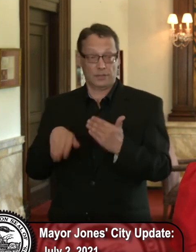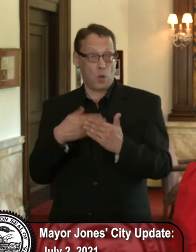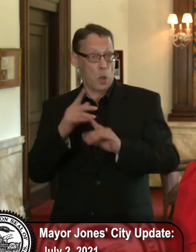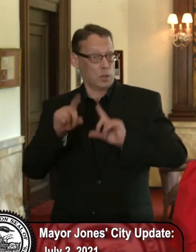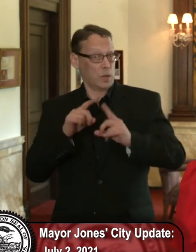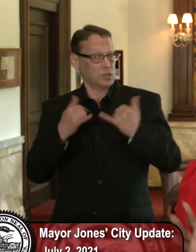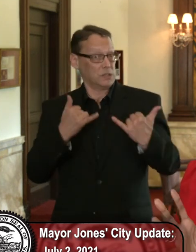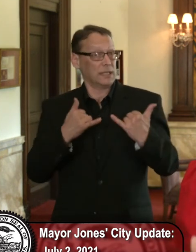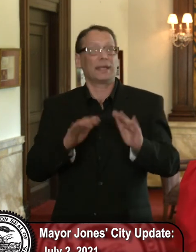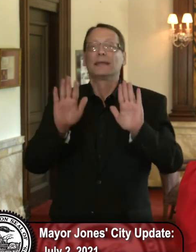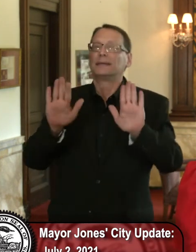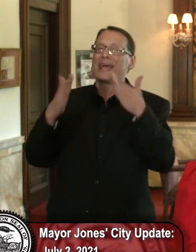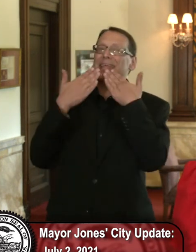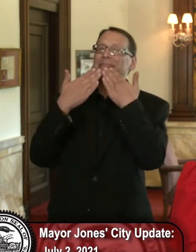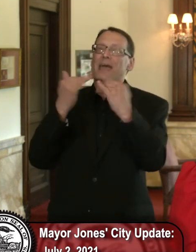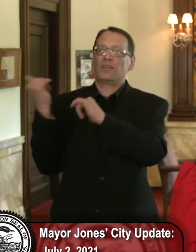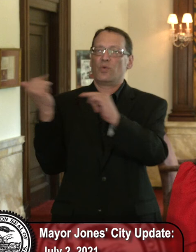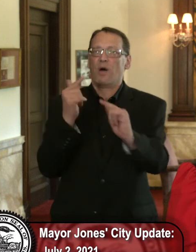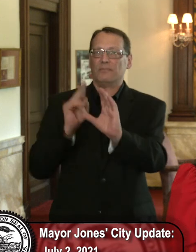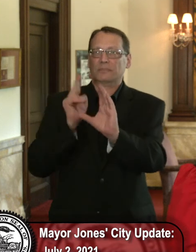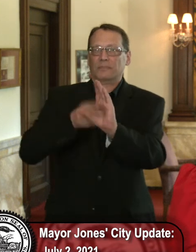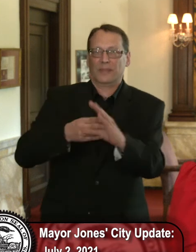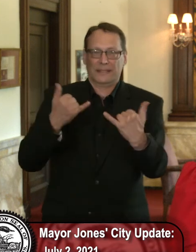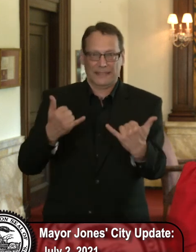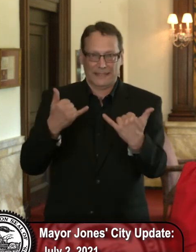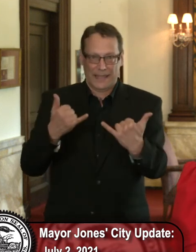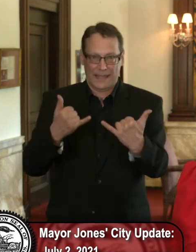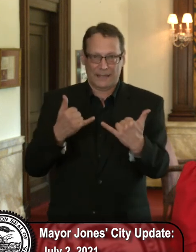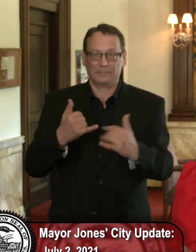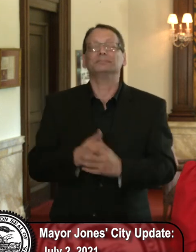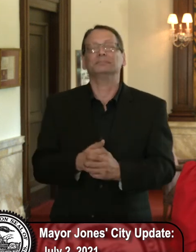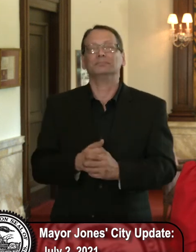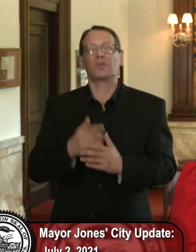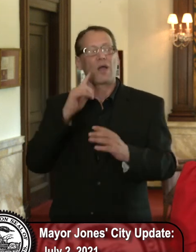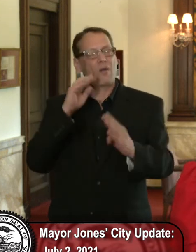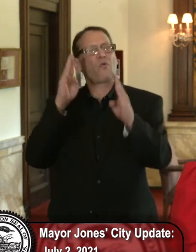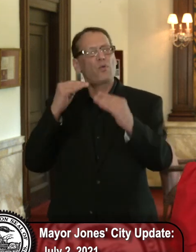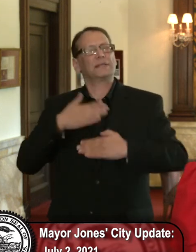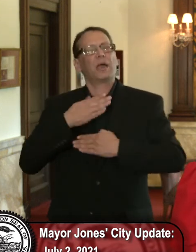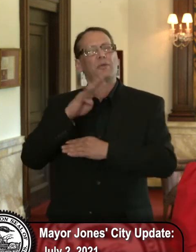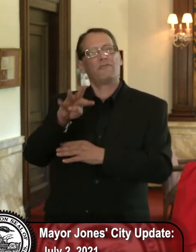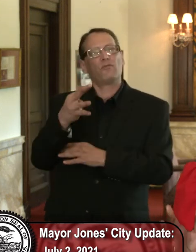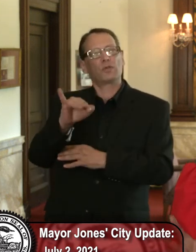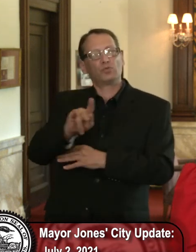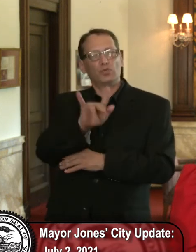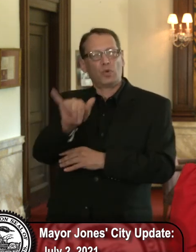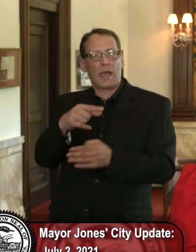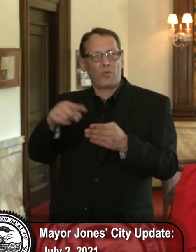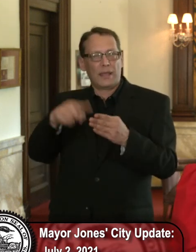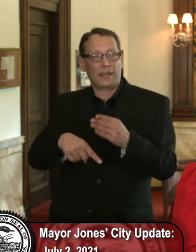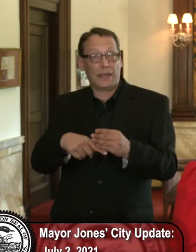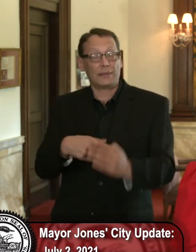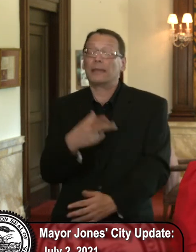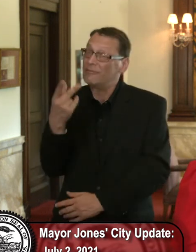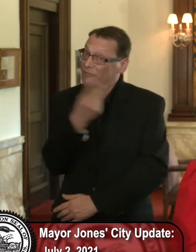have. Well, thank you all for joining today and for your questions. I wish you a happy 4th of July weekend. Get